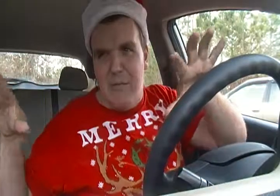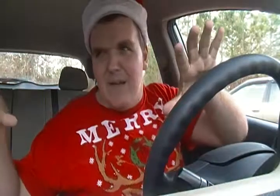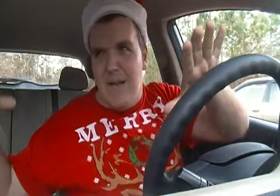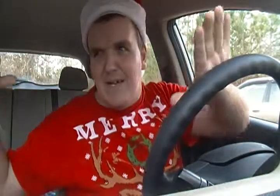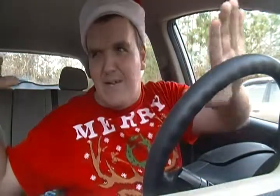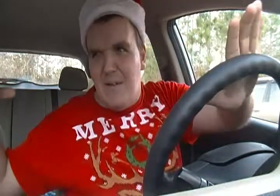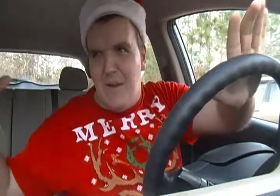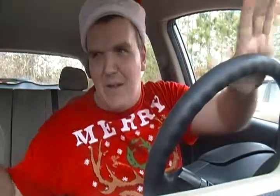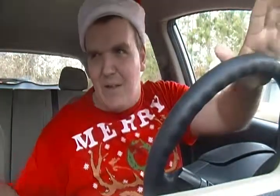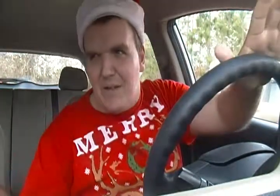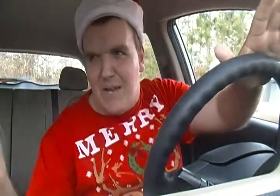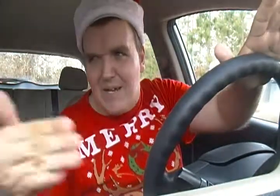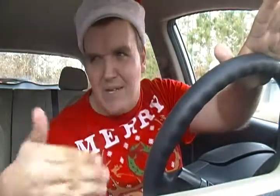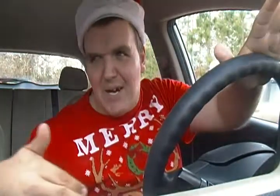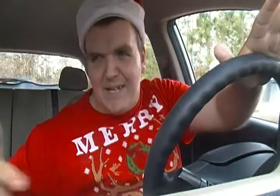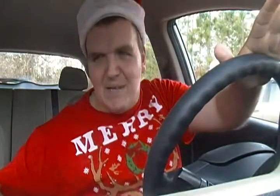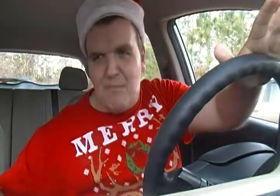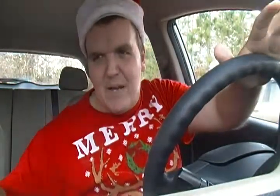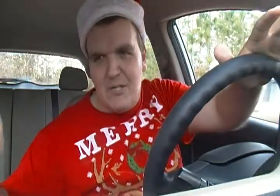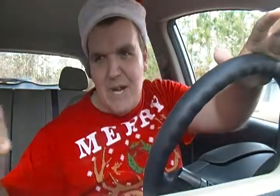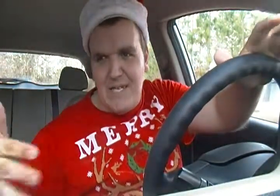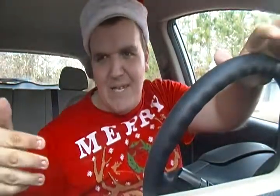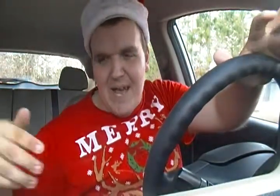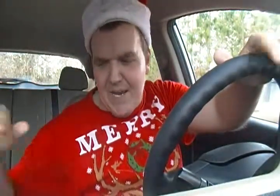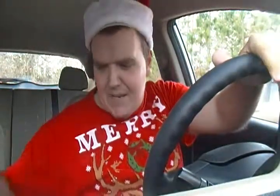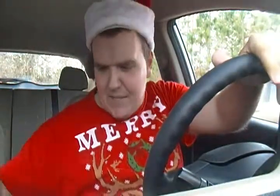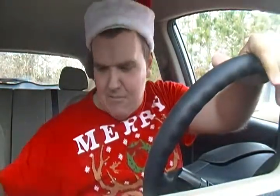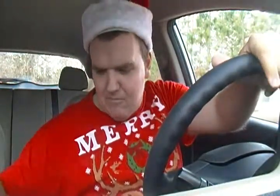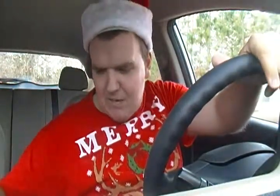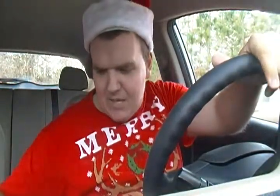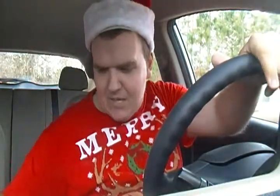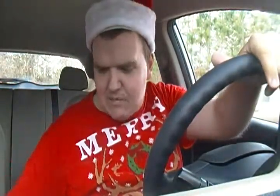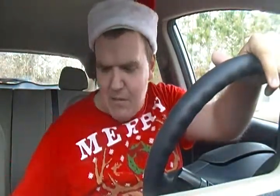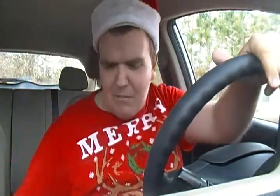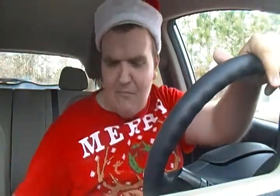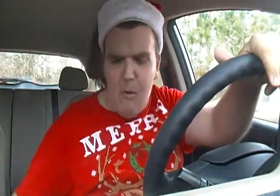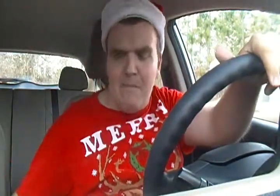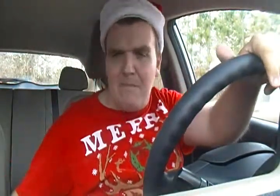movie is they sit them down like a giant a giant slide into this into this fucking foam